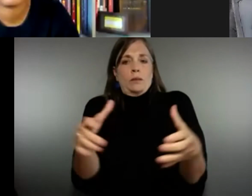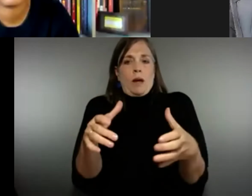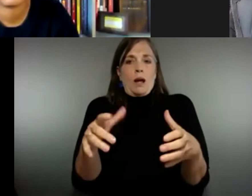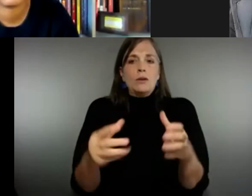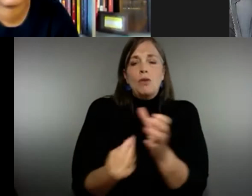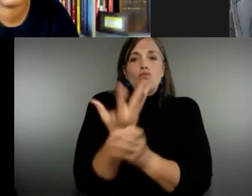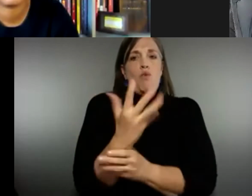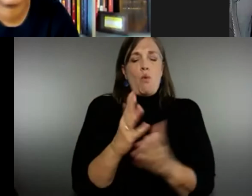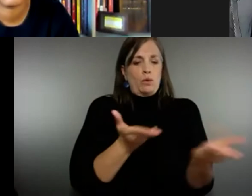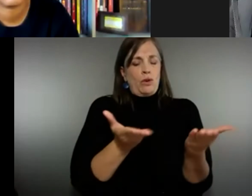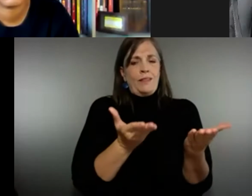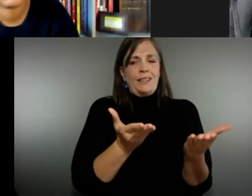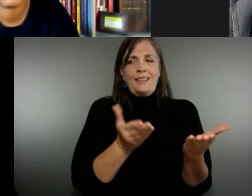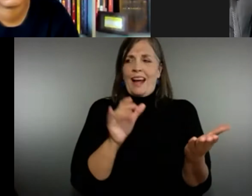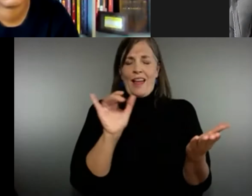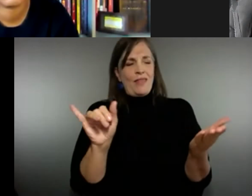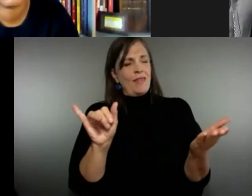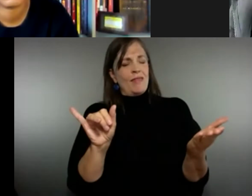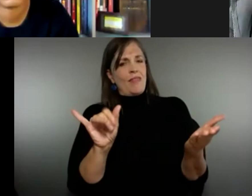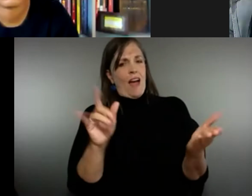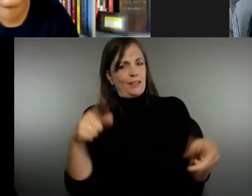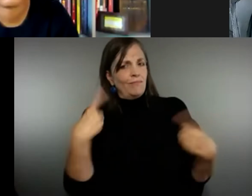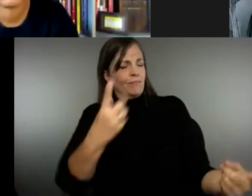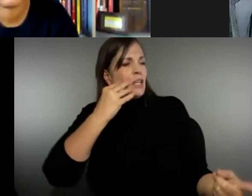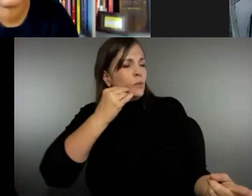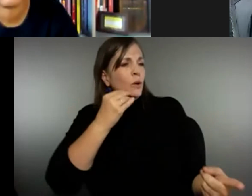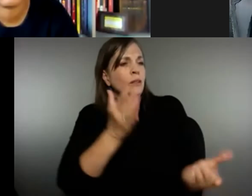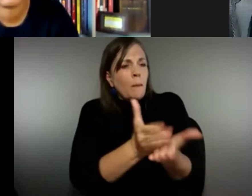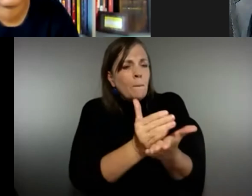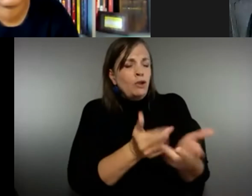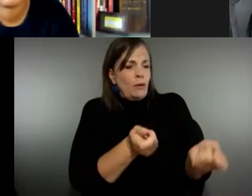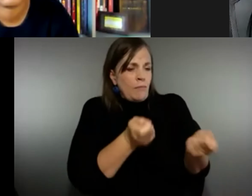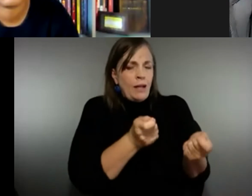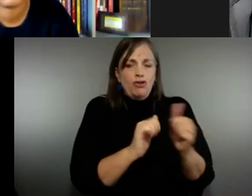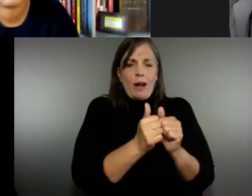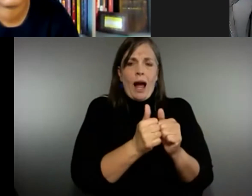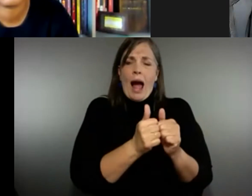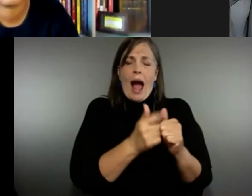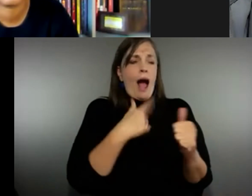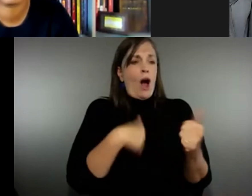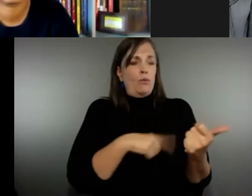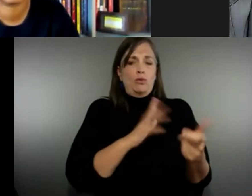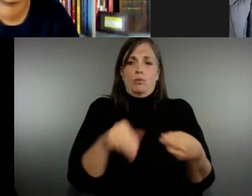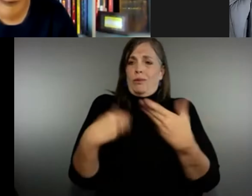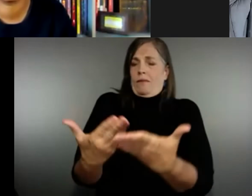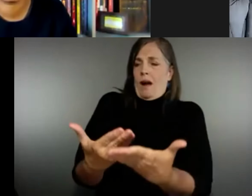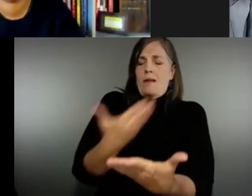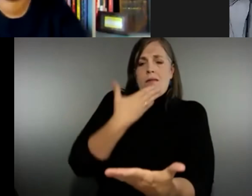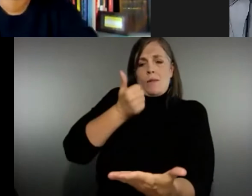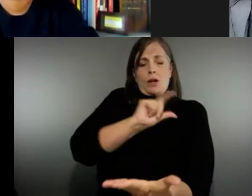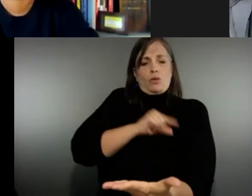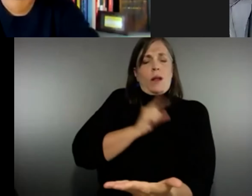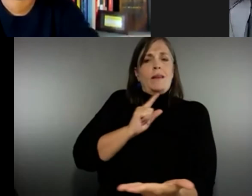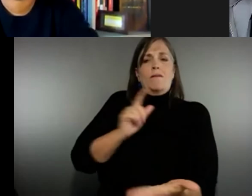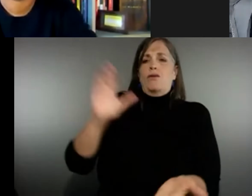budget management um of being able to figure out how to close those gaps and deliver the best quality for the least